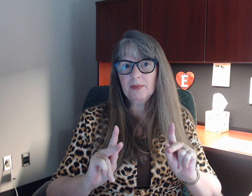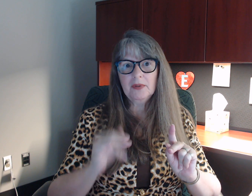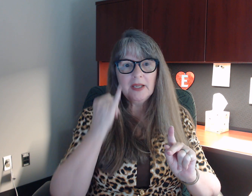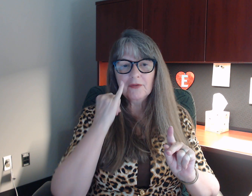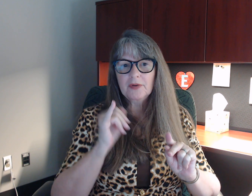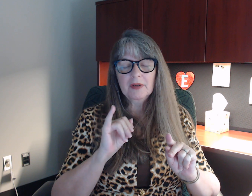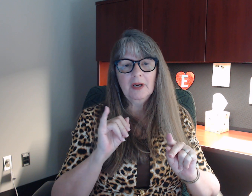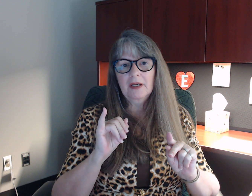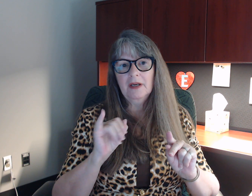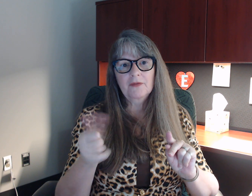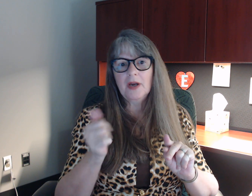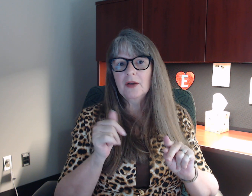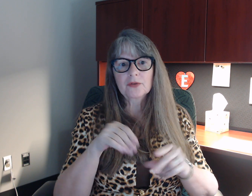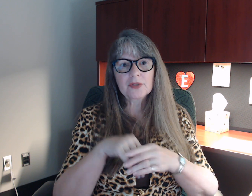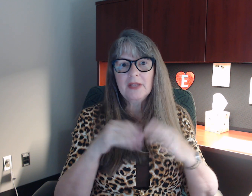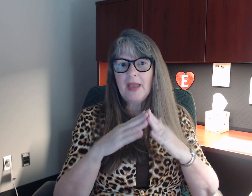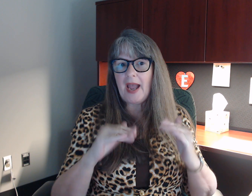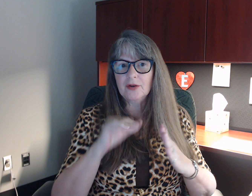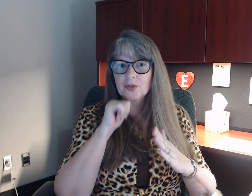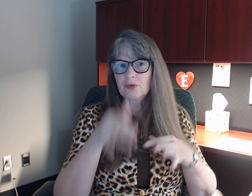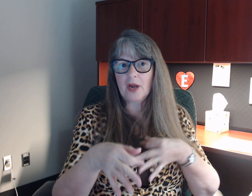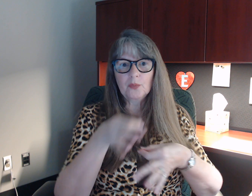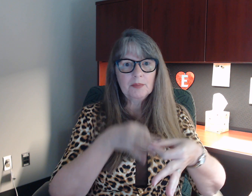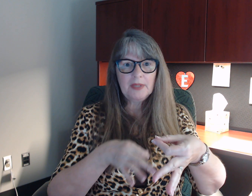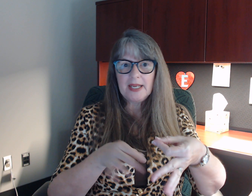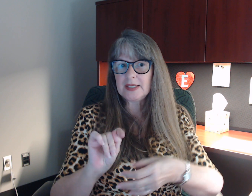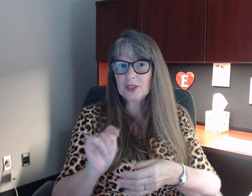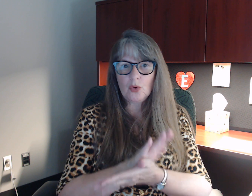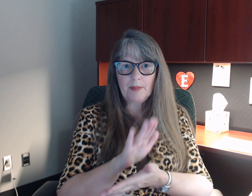if others in the house do not replace the toilet paper.